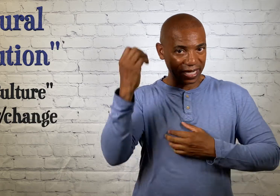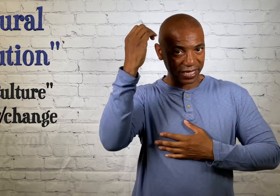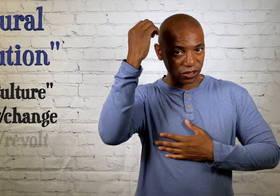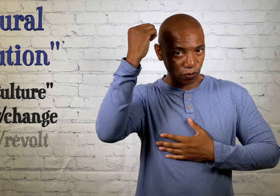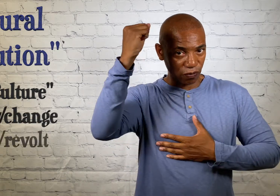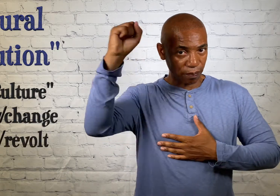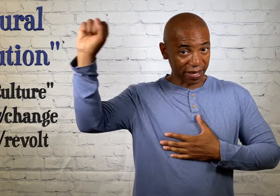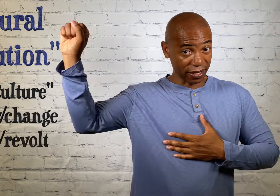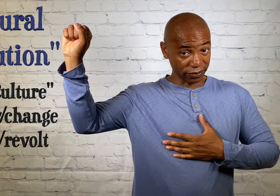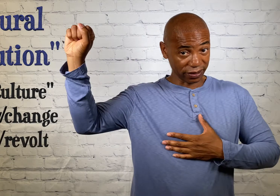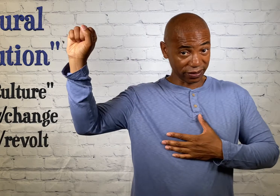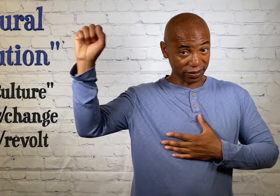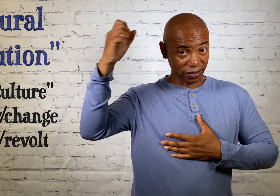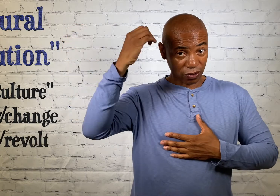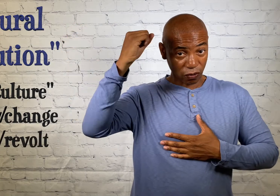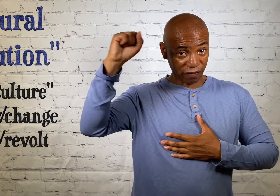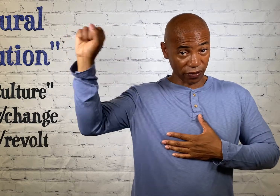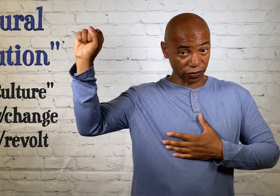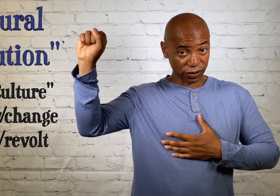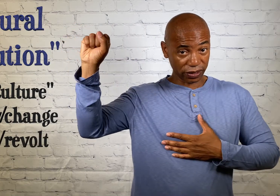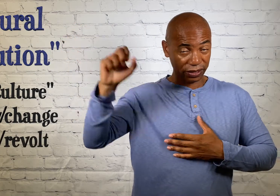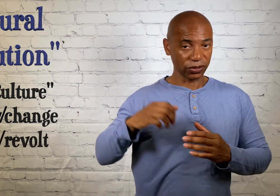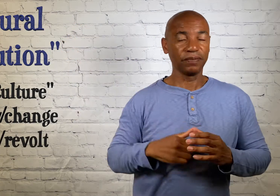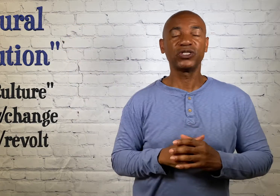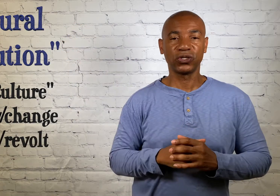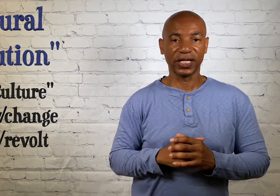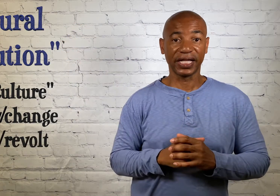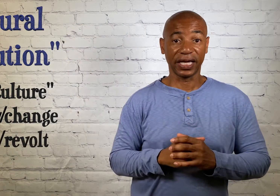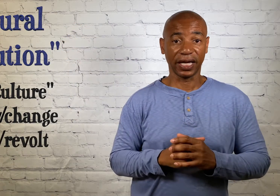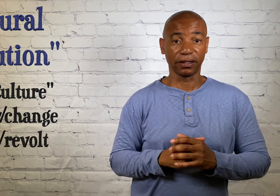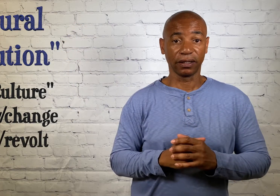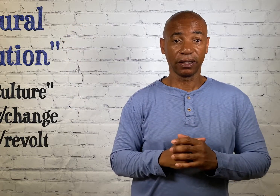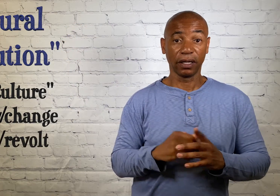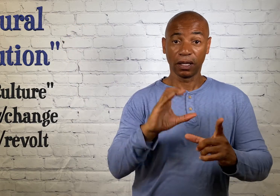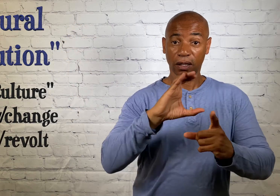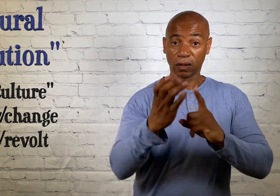is we rebelled or revolt. So let me show you that again.